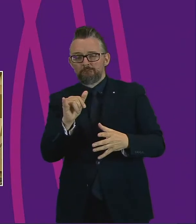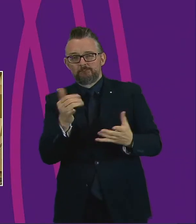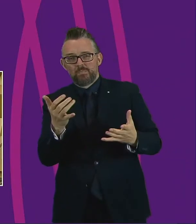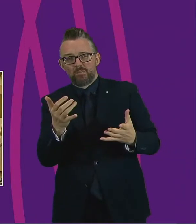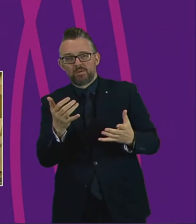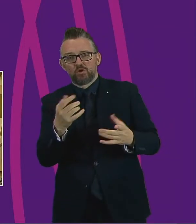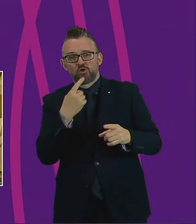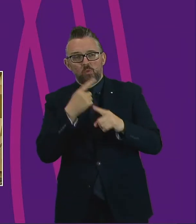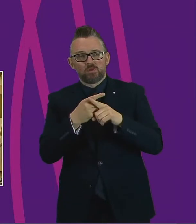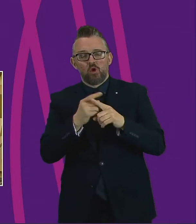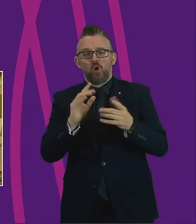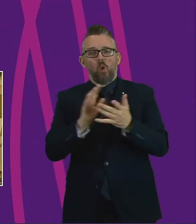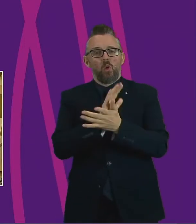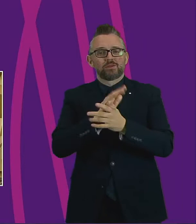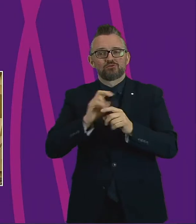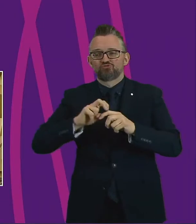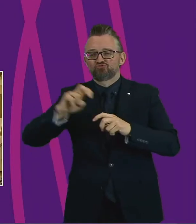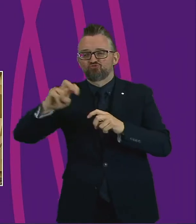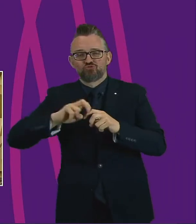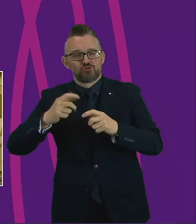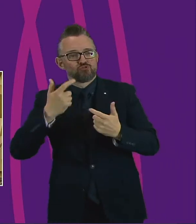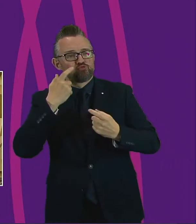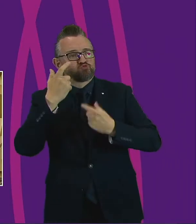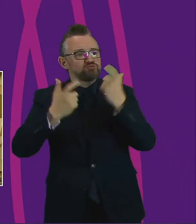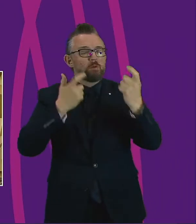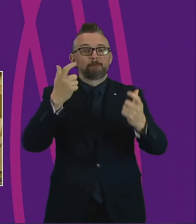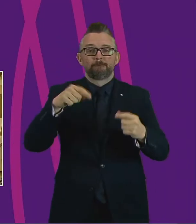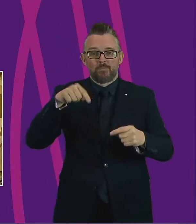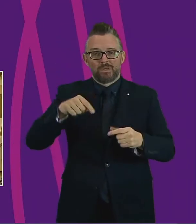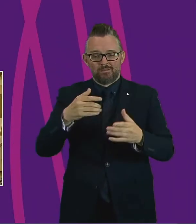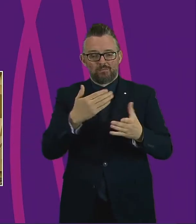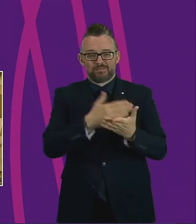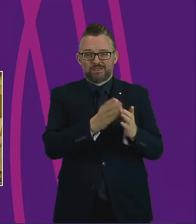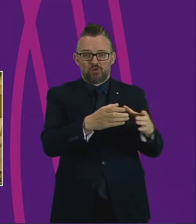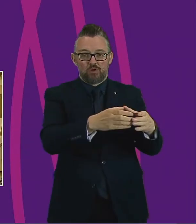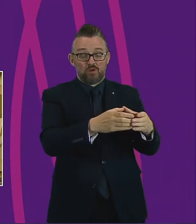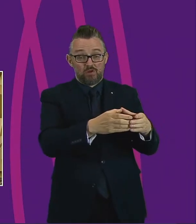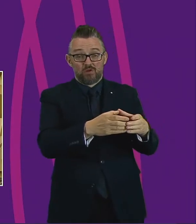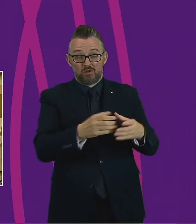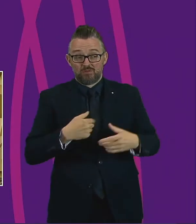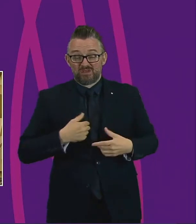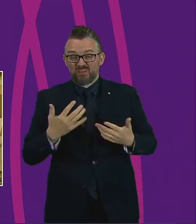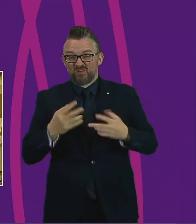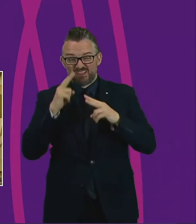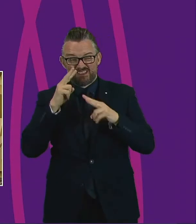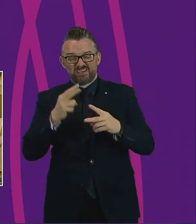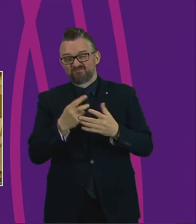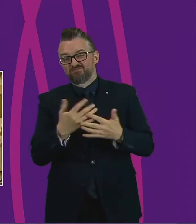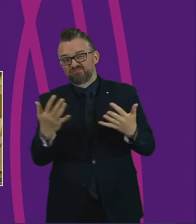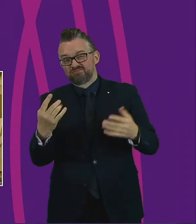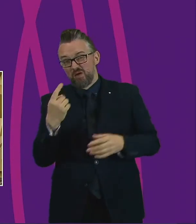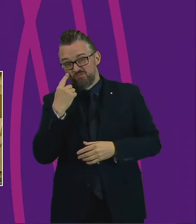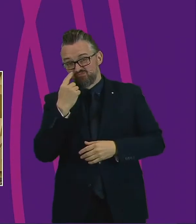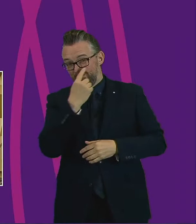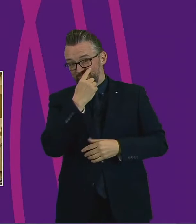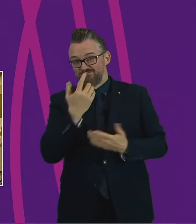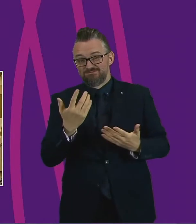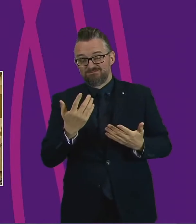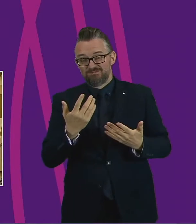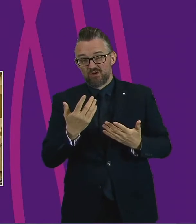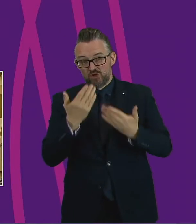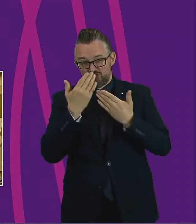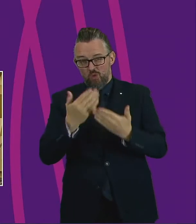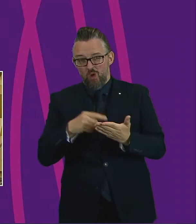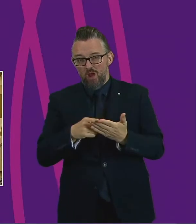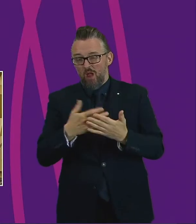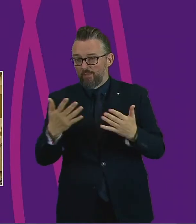about the tourism sector. I think it is essential, and I think the evidence is growing. I see some evidence published this morning about the numbers